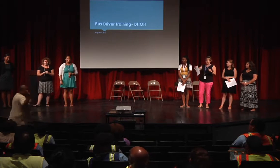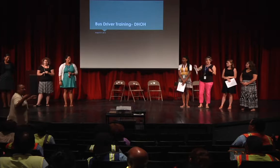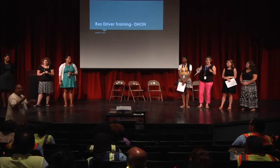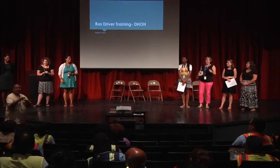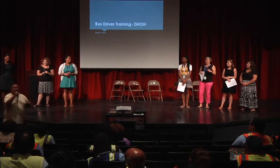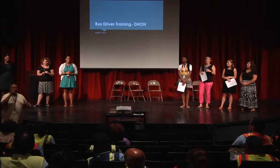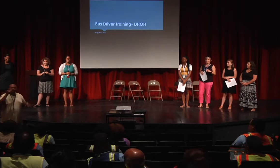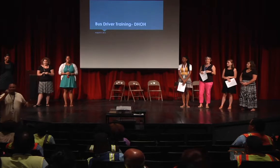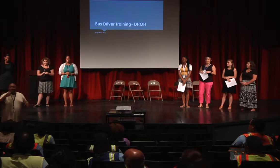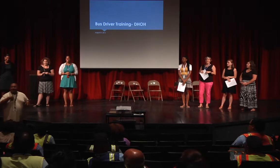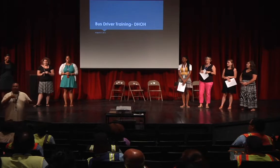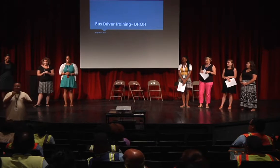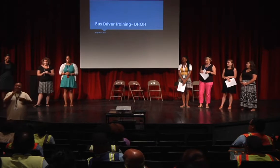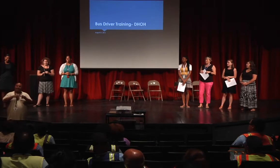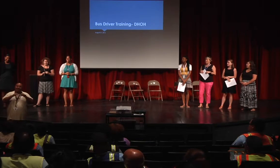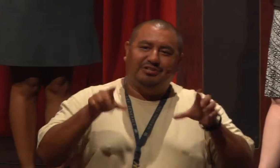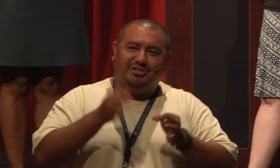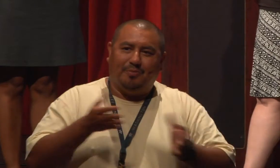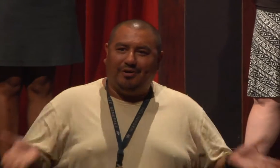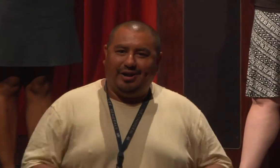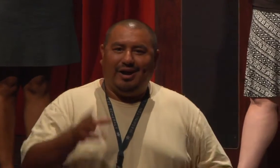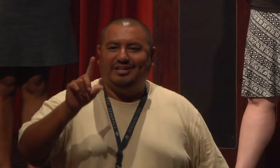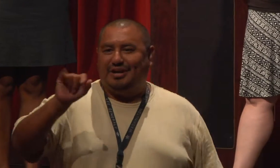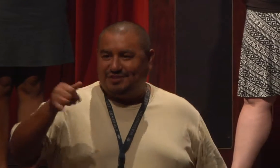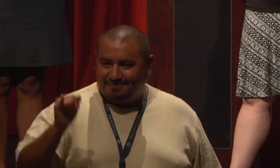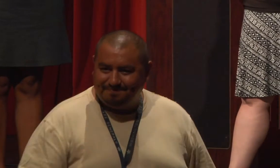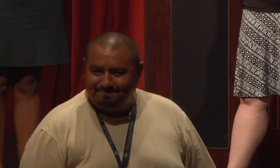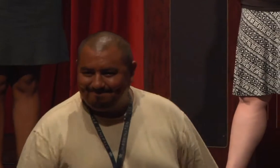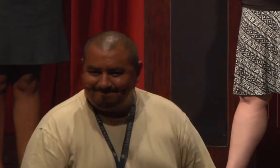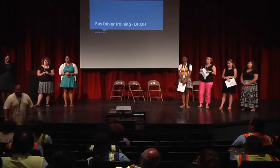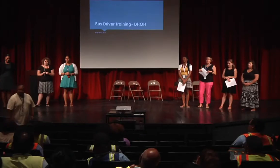My name is Henry Cardenas. I'm a sign language interpreter here at Jefferson.